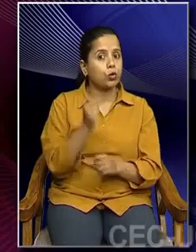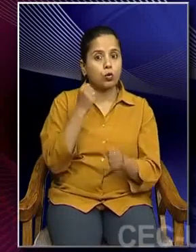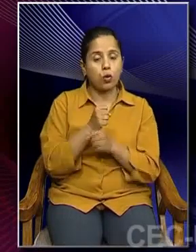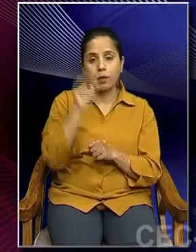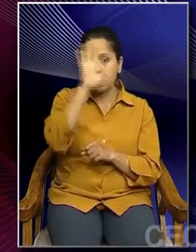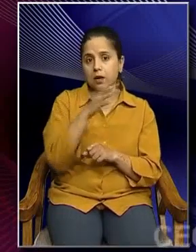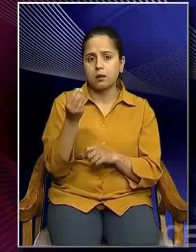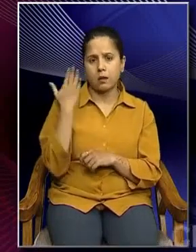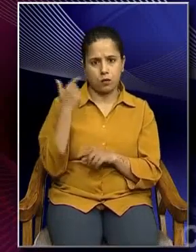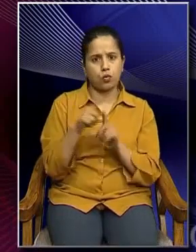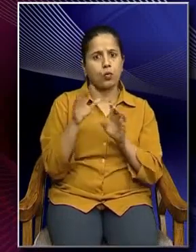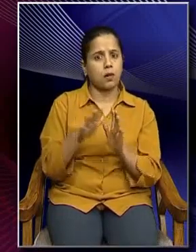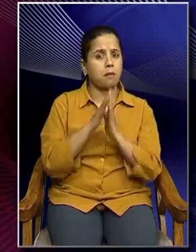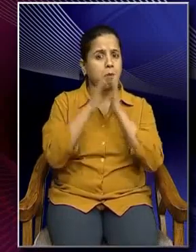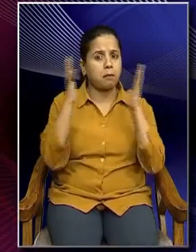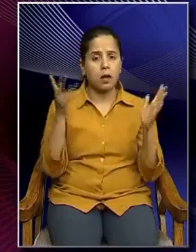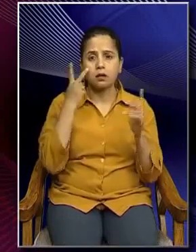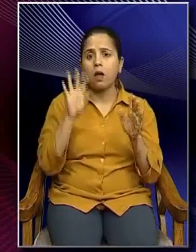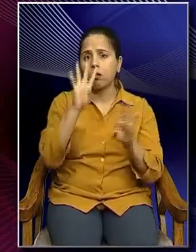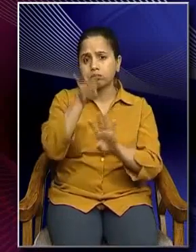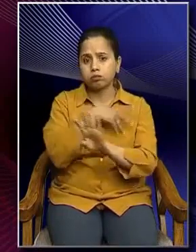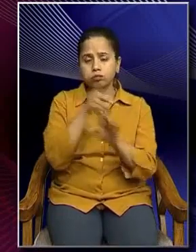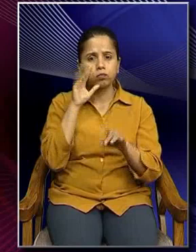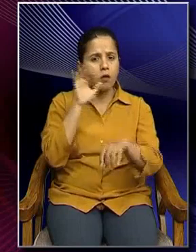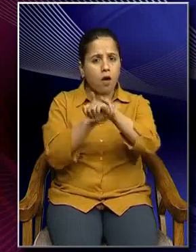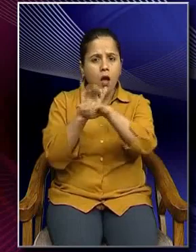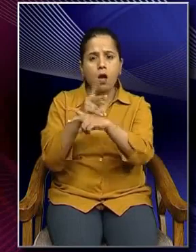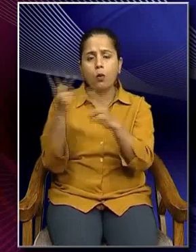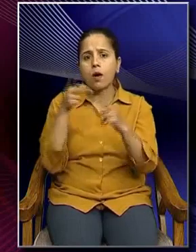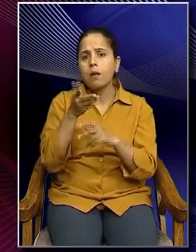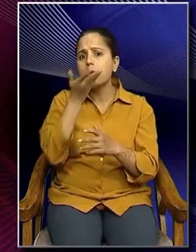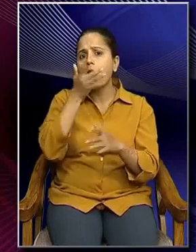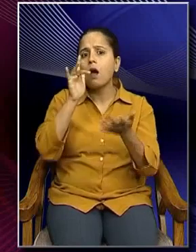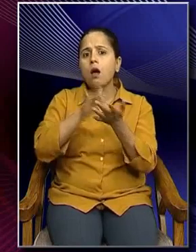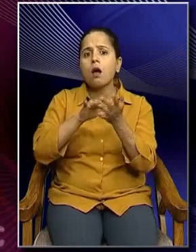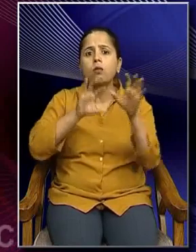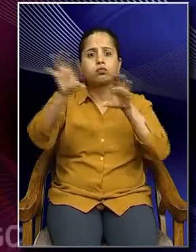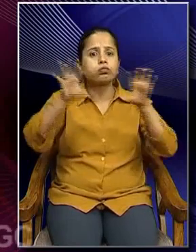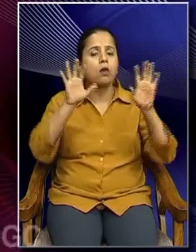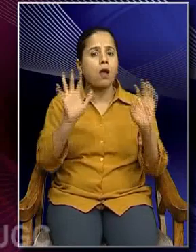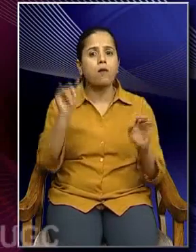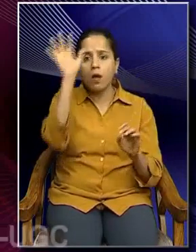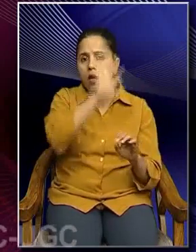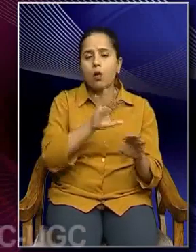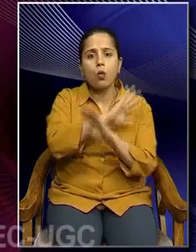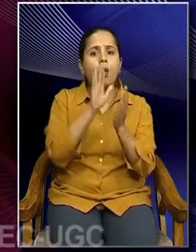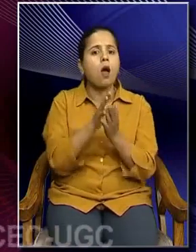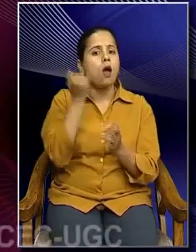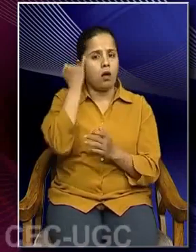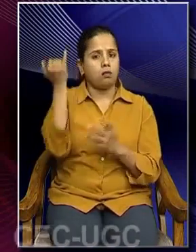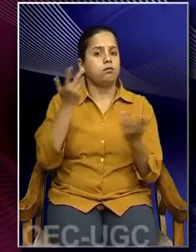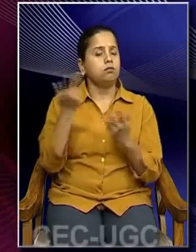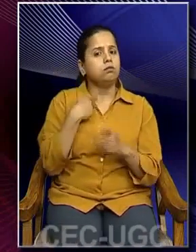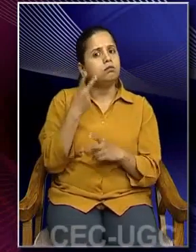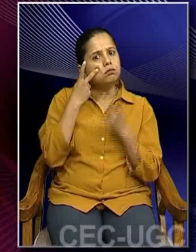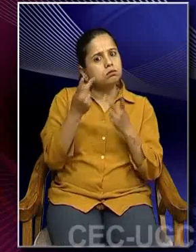has recently conducted a huge atlas of identifying water bodies across country, and the whole idea is basically to